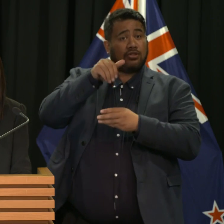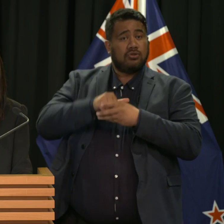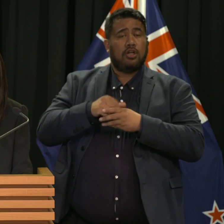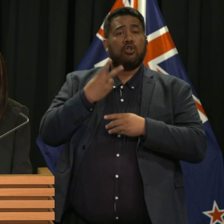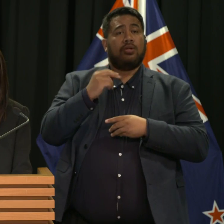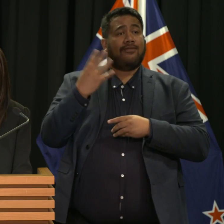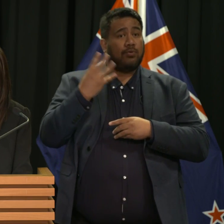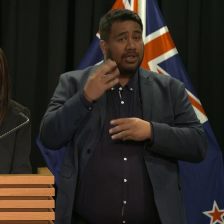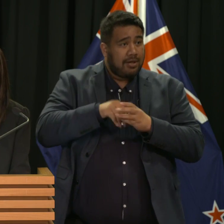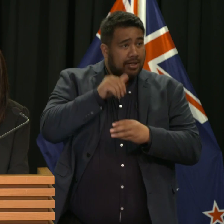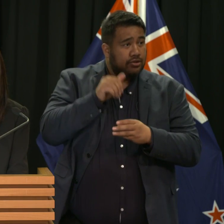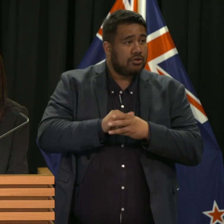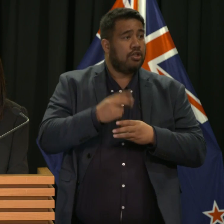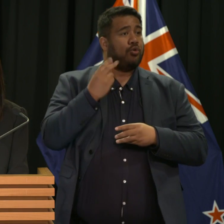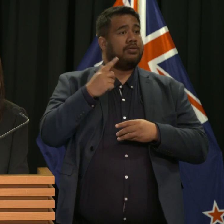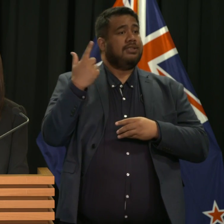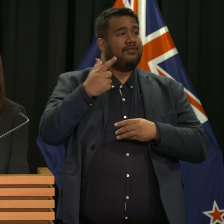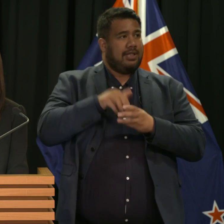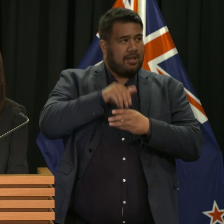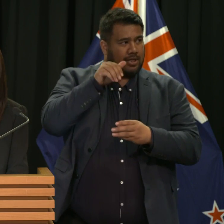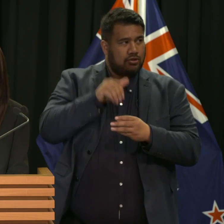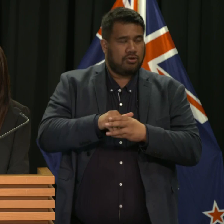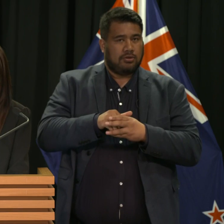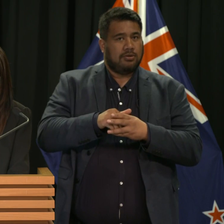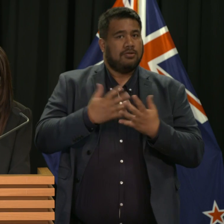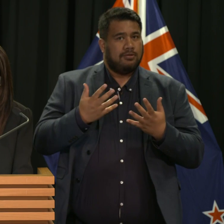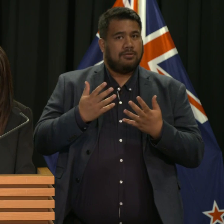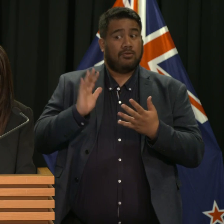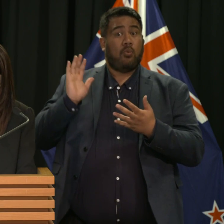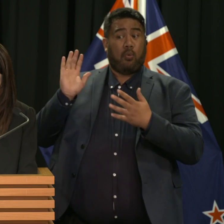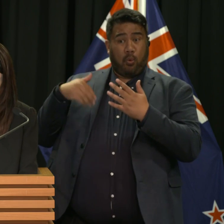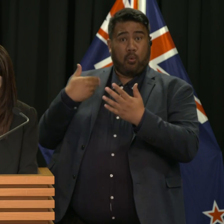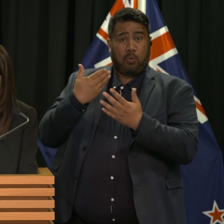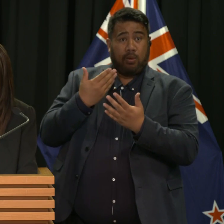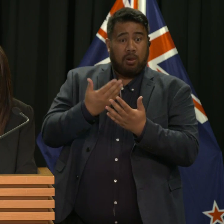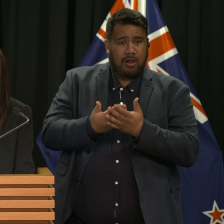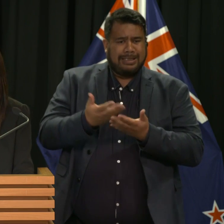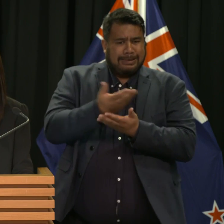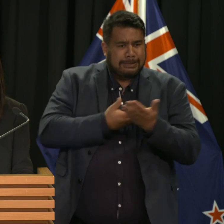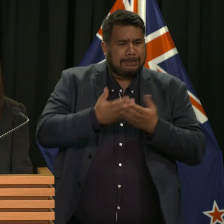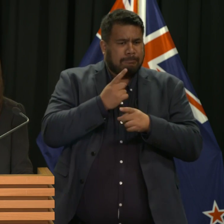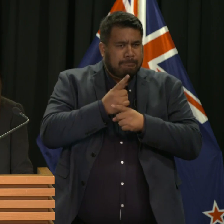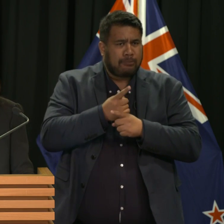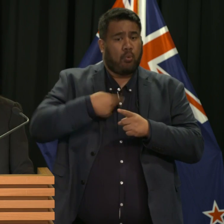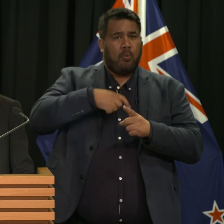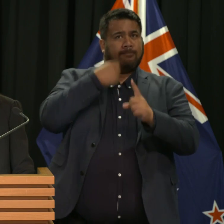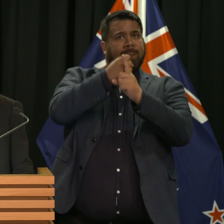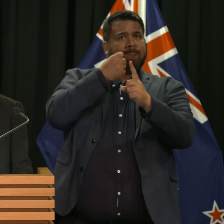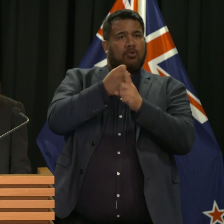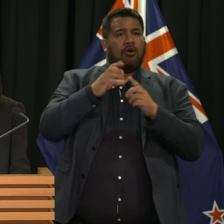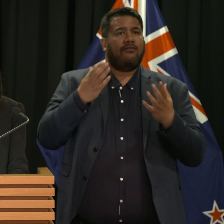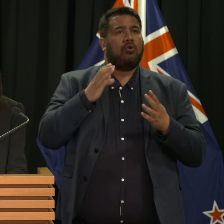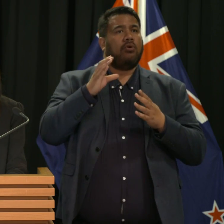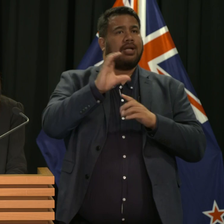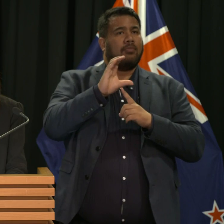2014 and 2017 elections, which all had CGT as a cornerstone of